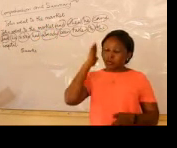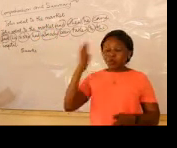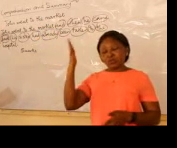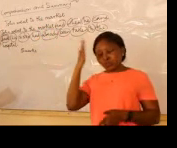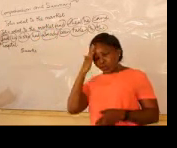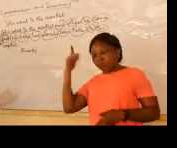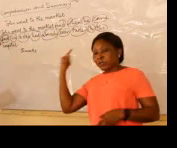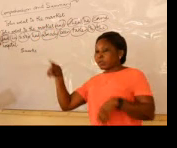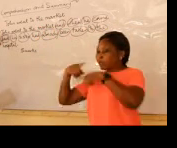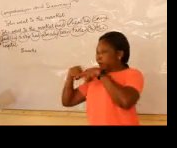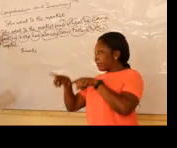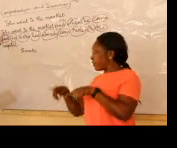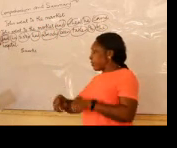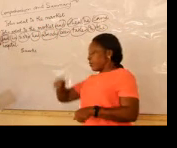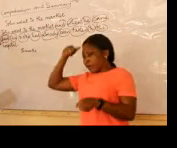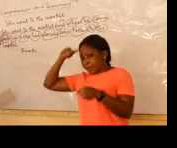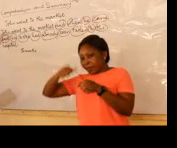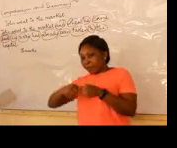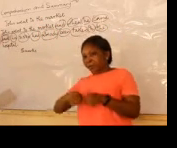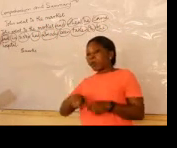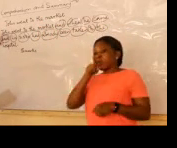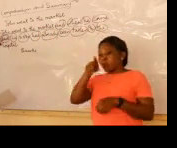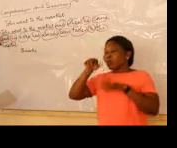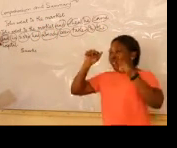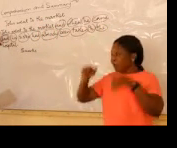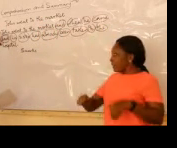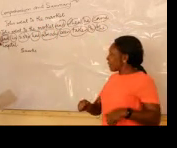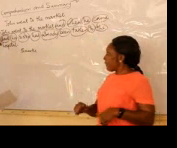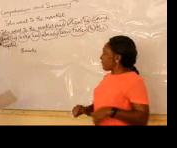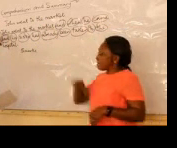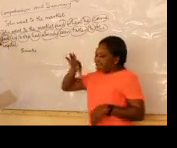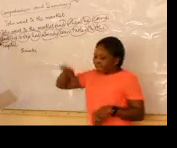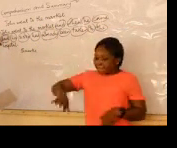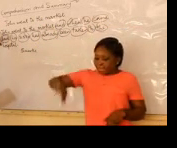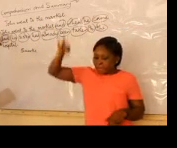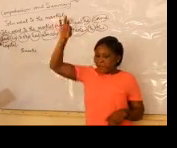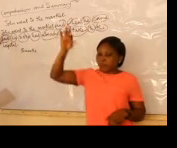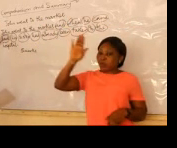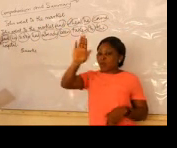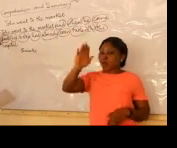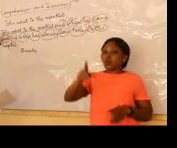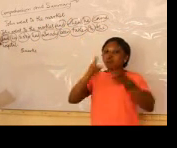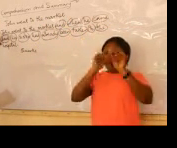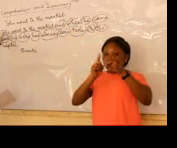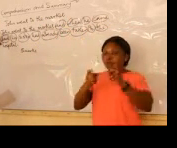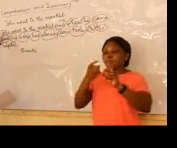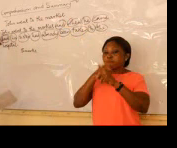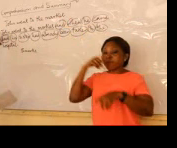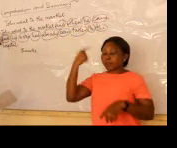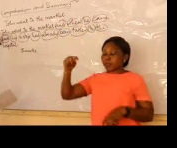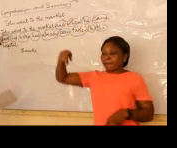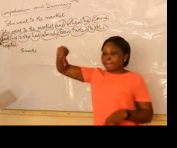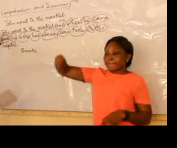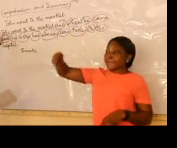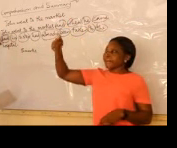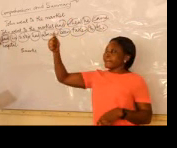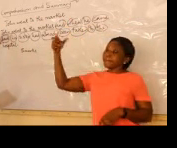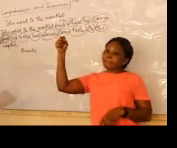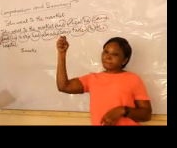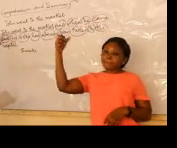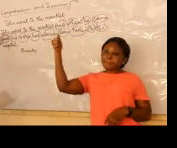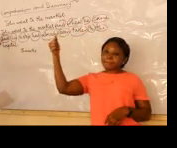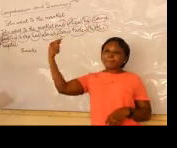you can lift your answer from the passage in